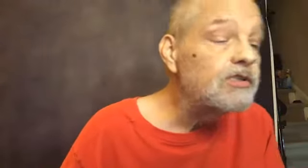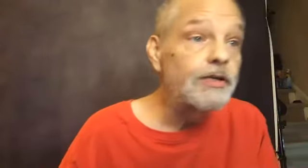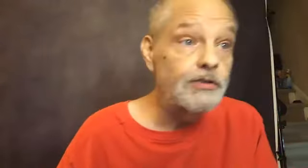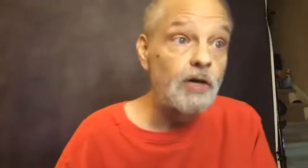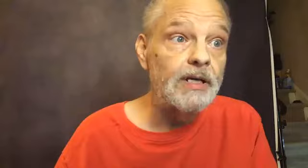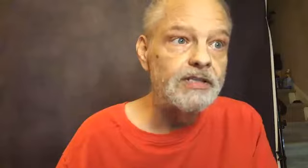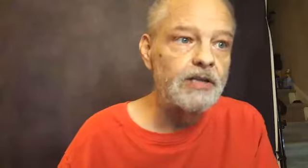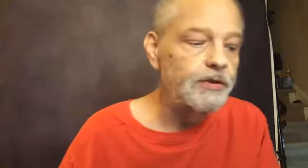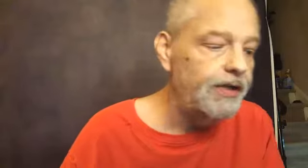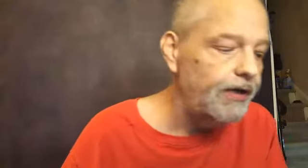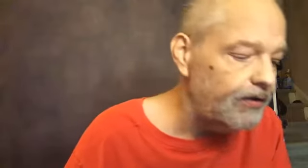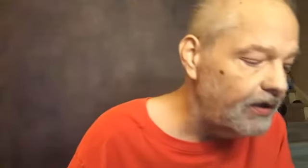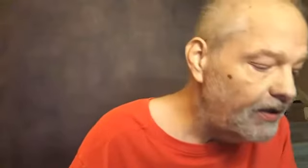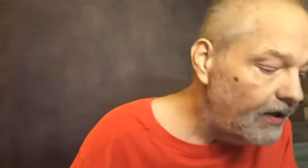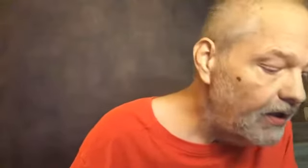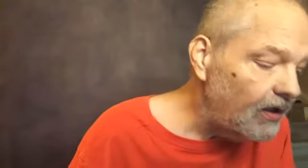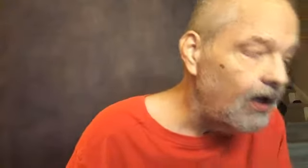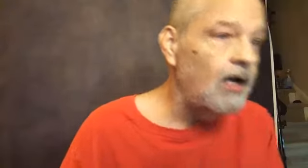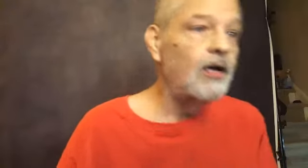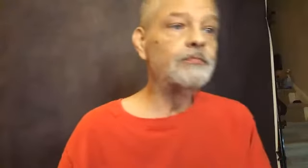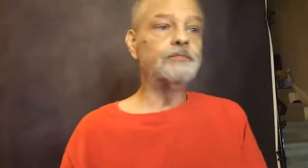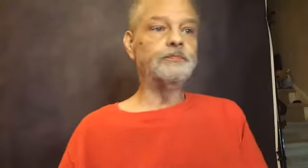let's talk about signs put together. In